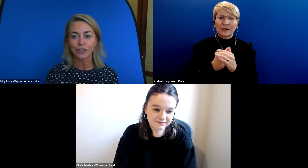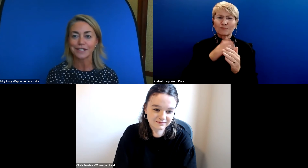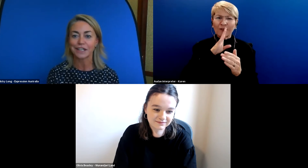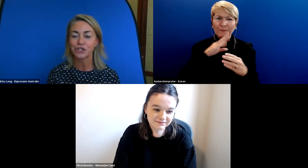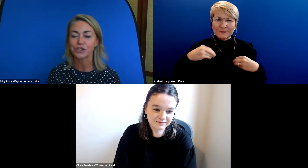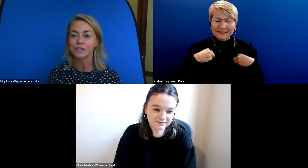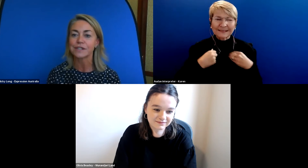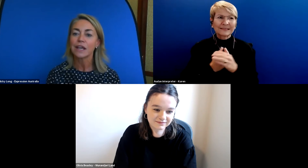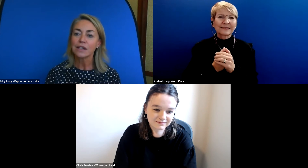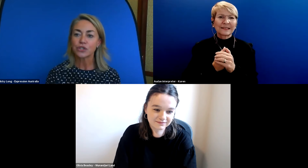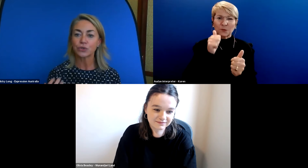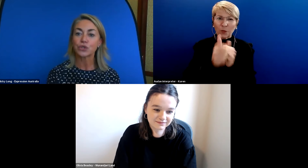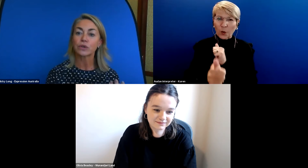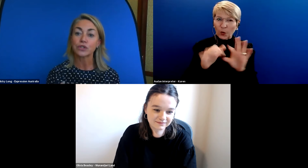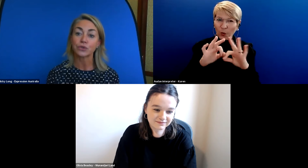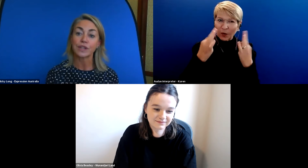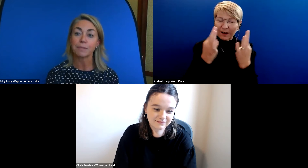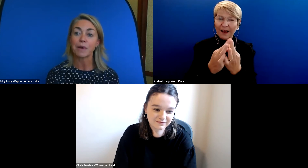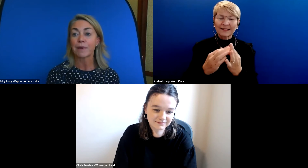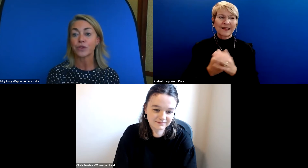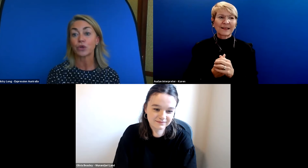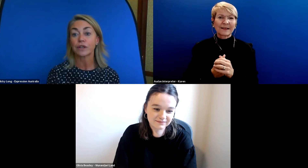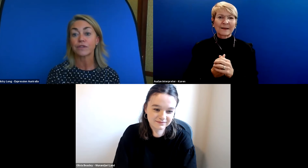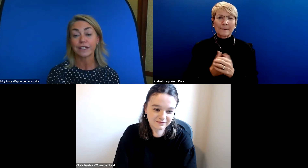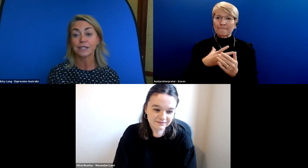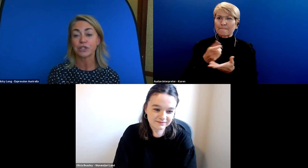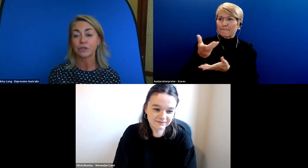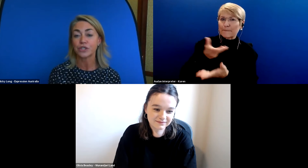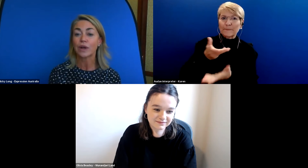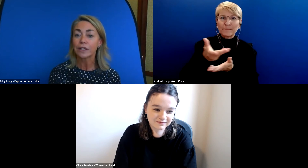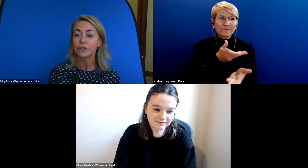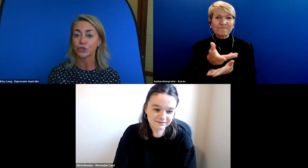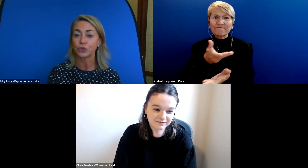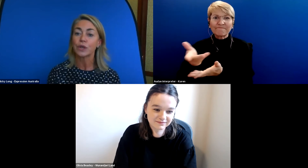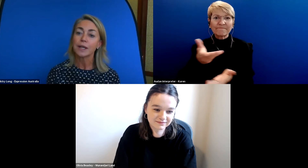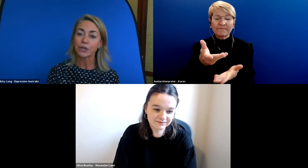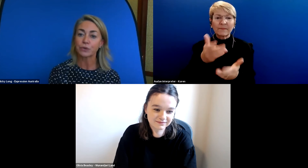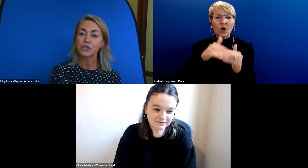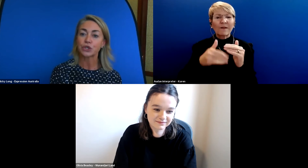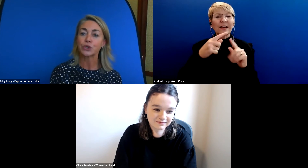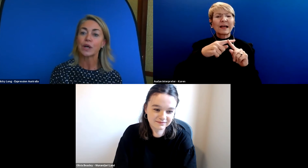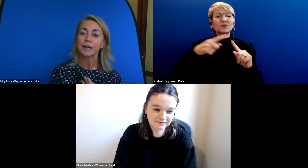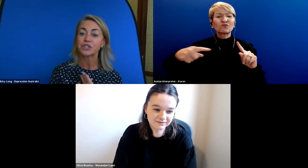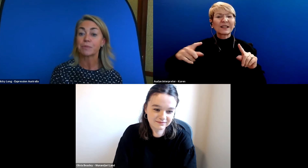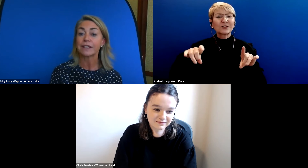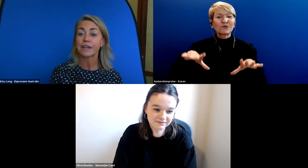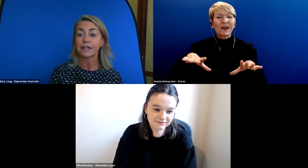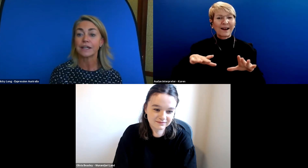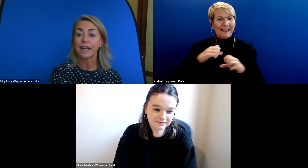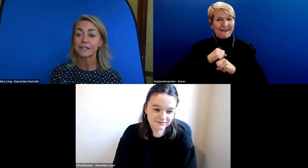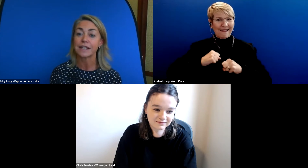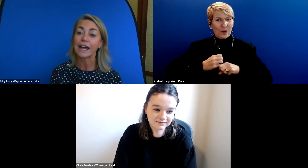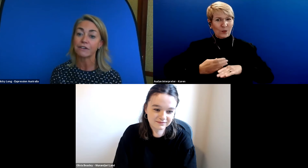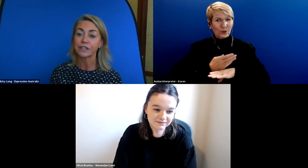sporting organisations, to talk to them about the work that Expression Australia do, but also to be